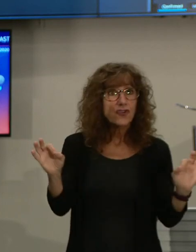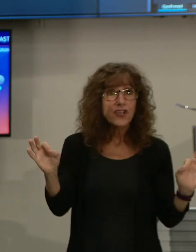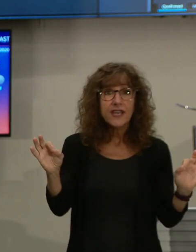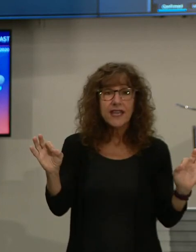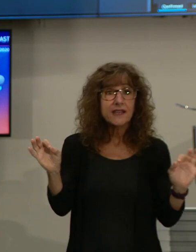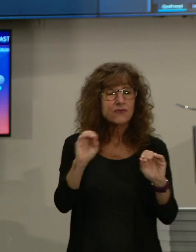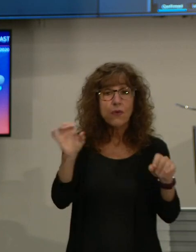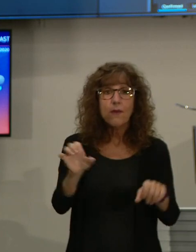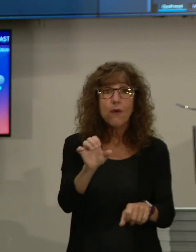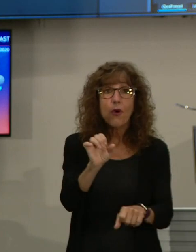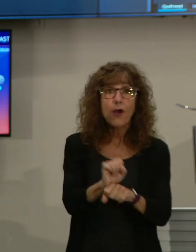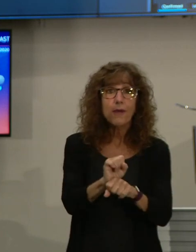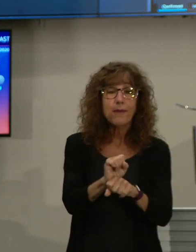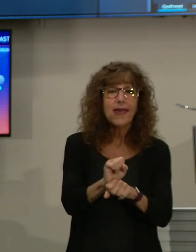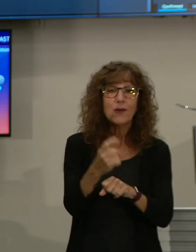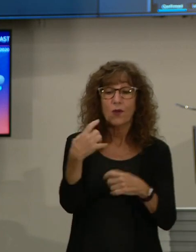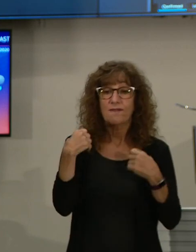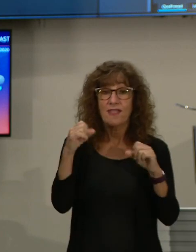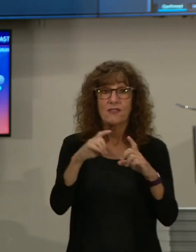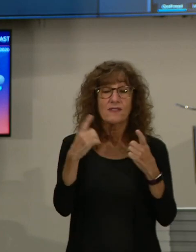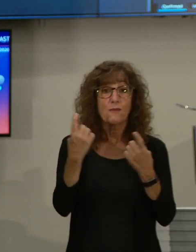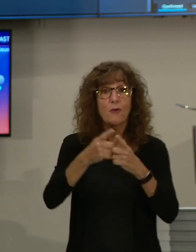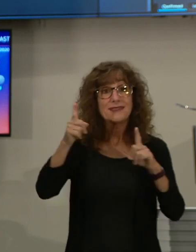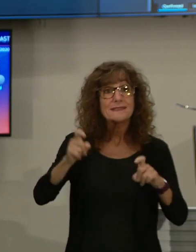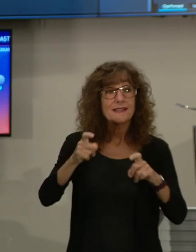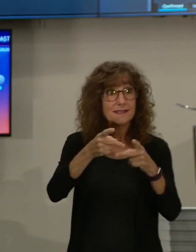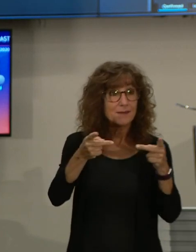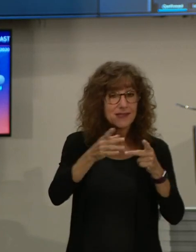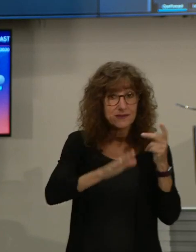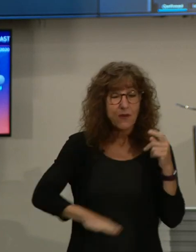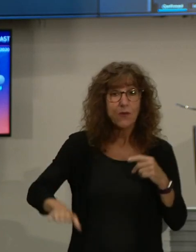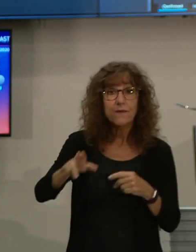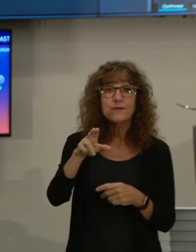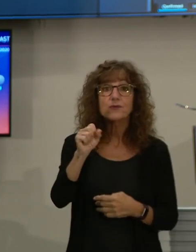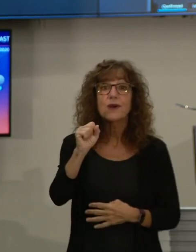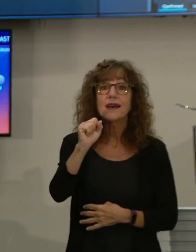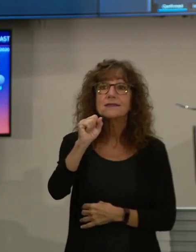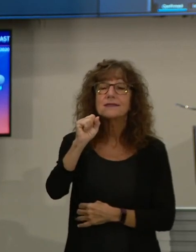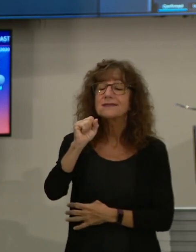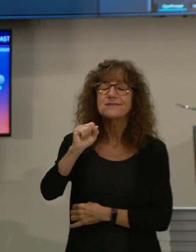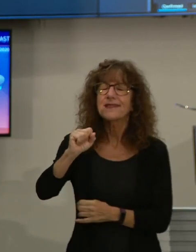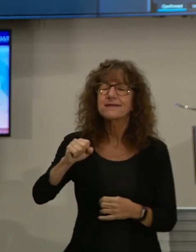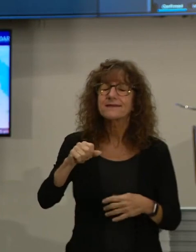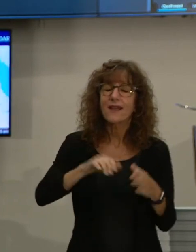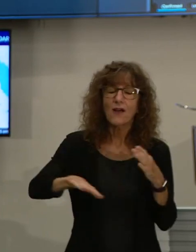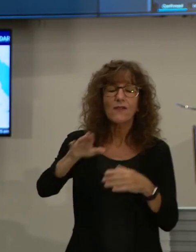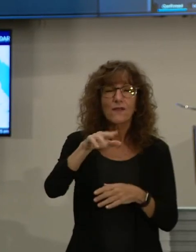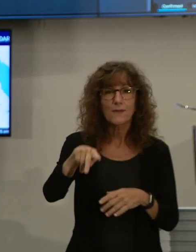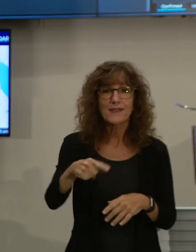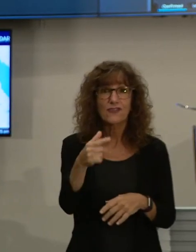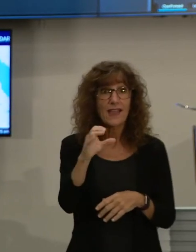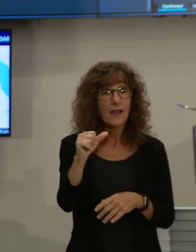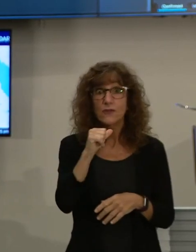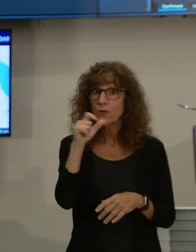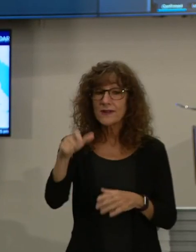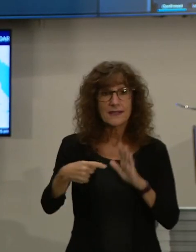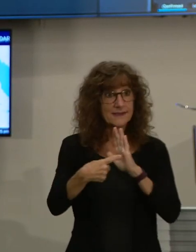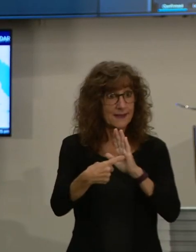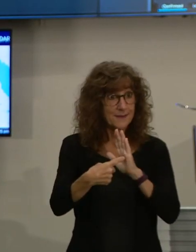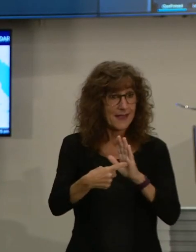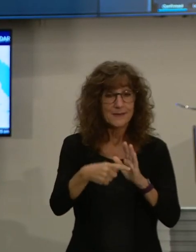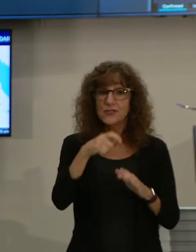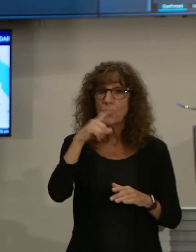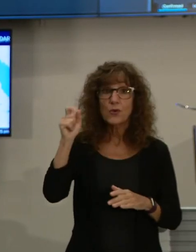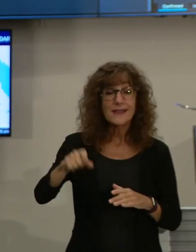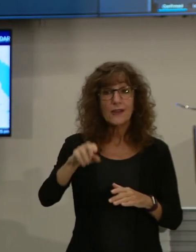without an appointment at one of the health department's testing sites across the county. You also don't need to be showing symptoms, you don't